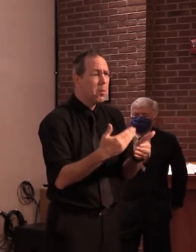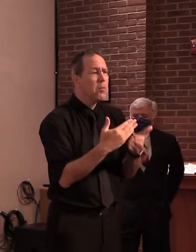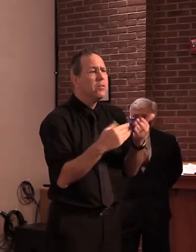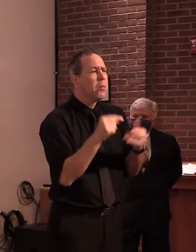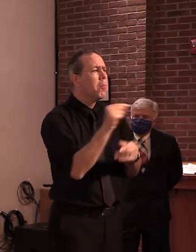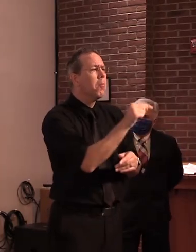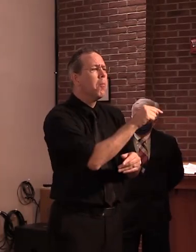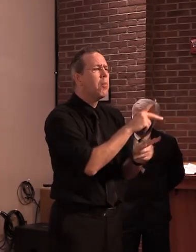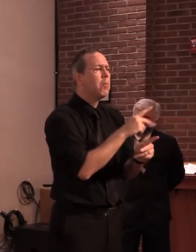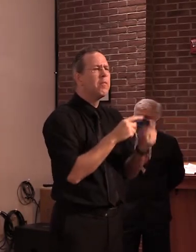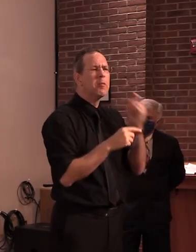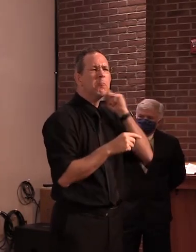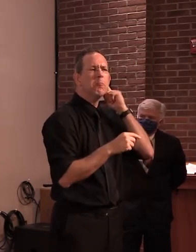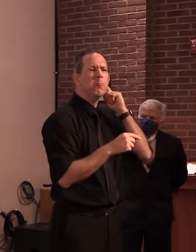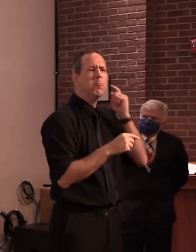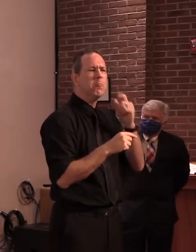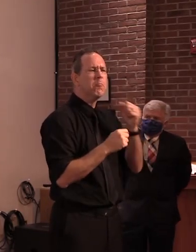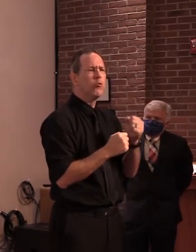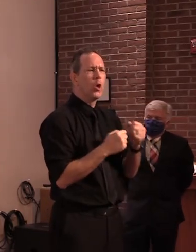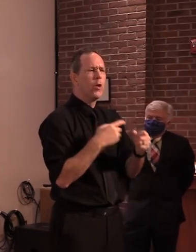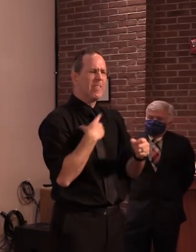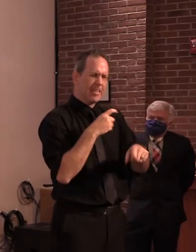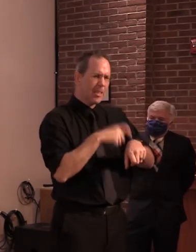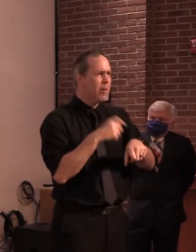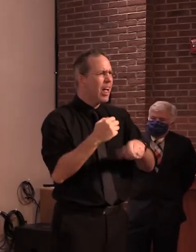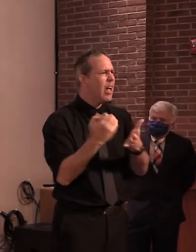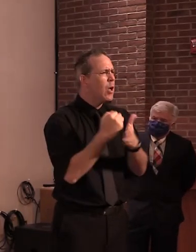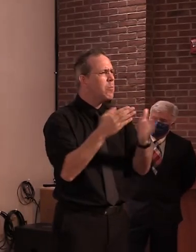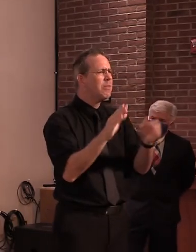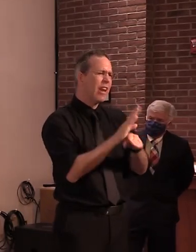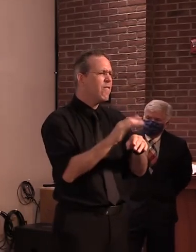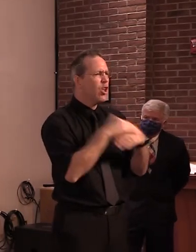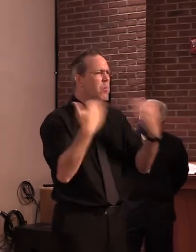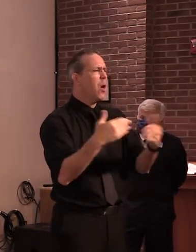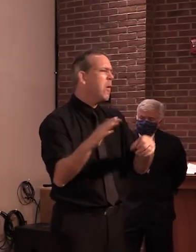about opening up the economy maybe faster than I'm